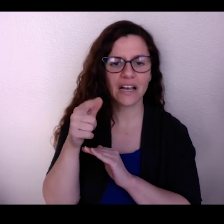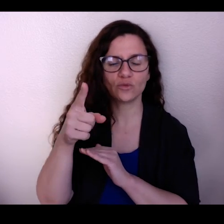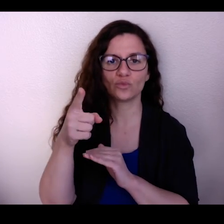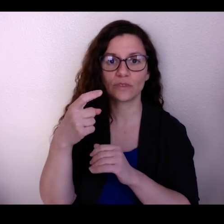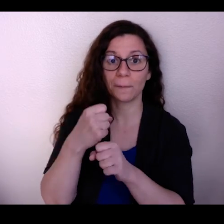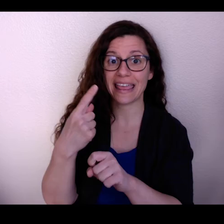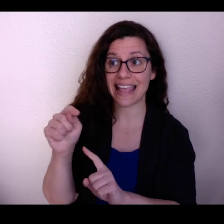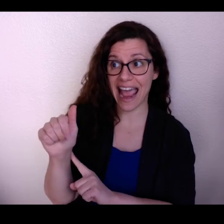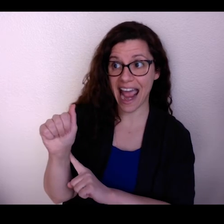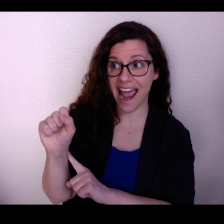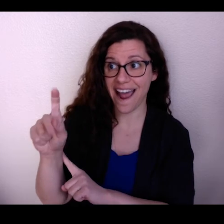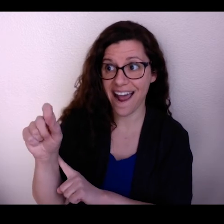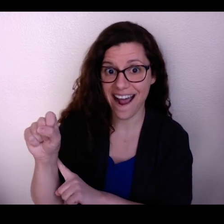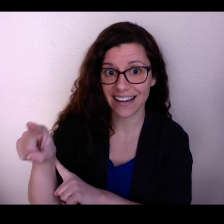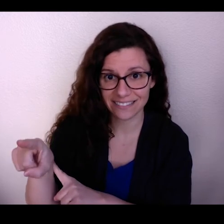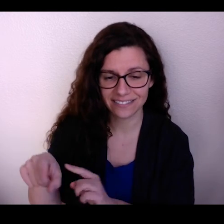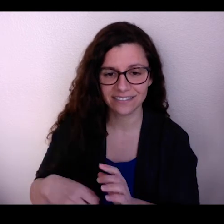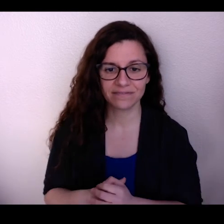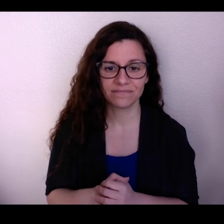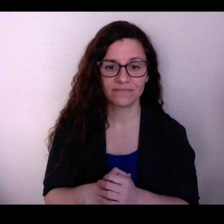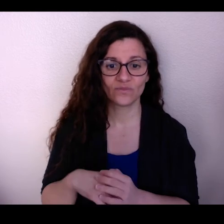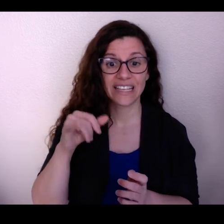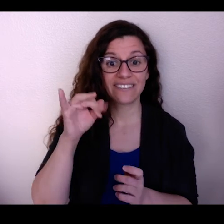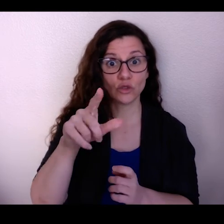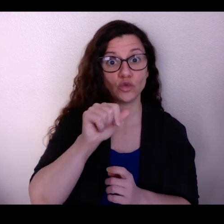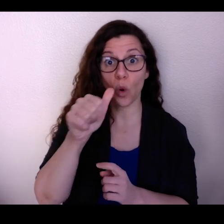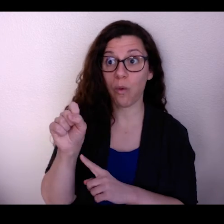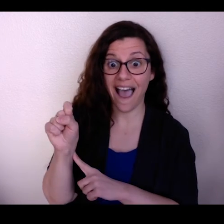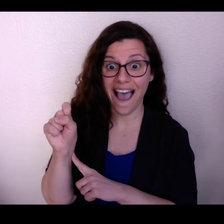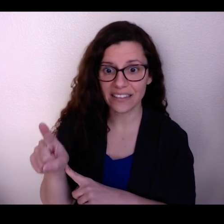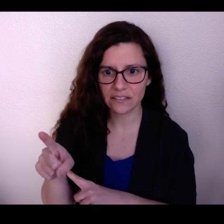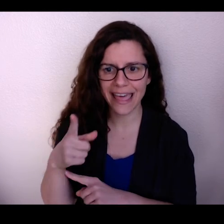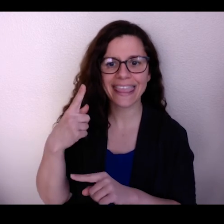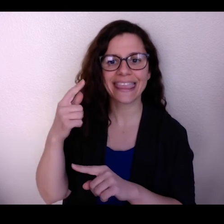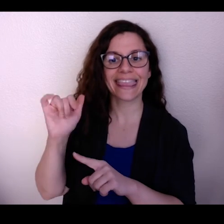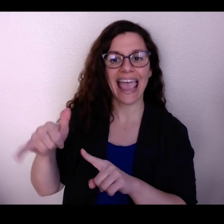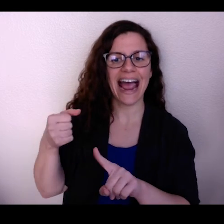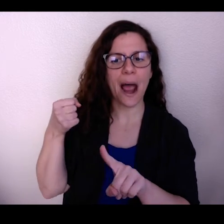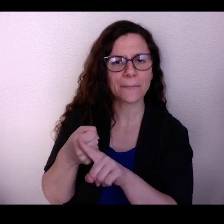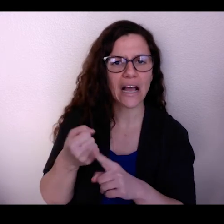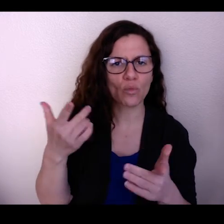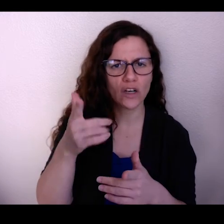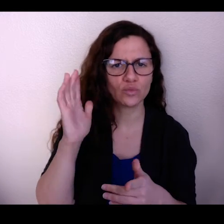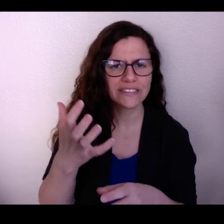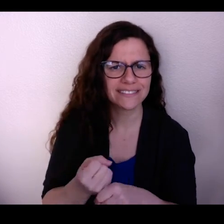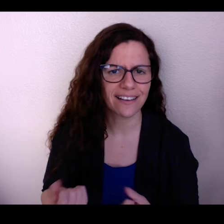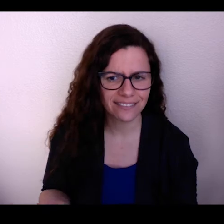bit just by you making the ask. So if you don't ask, it's doubtful you're going to